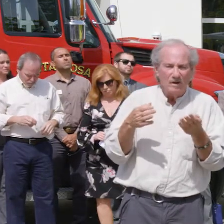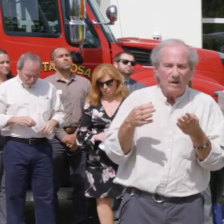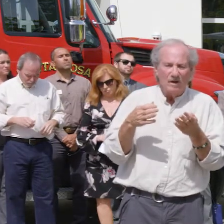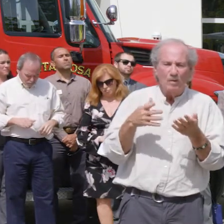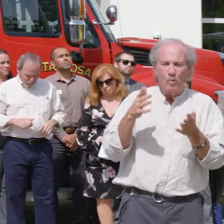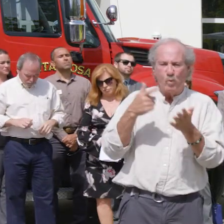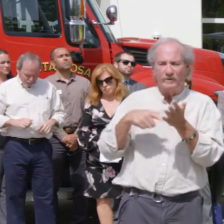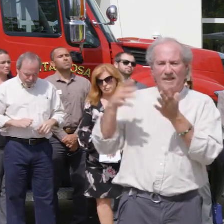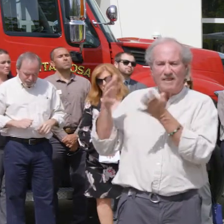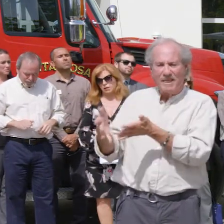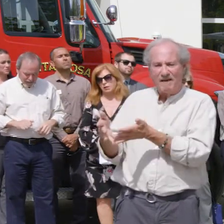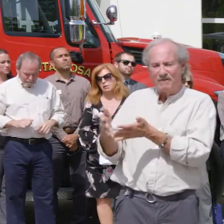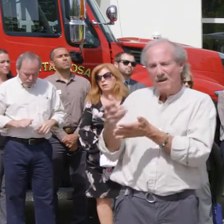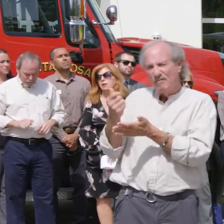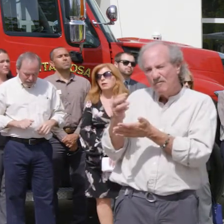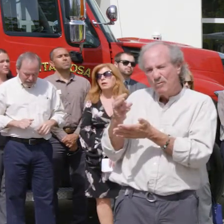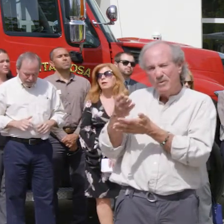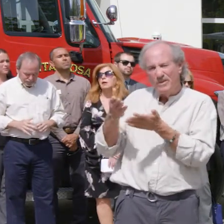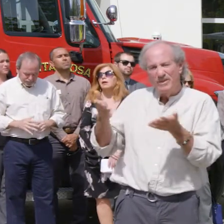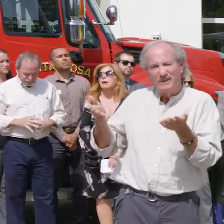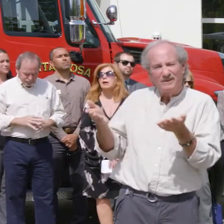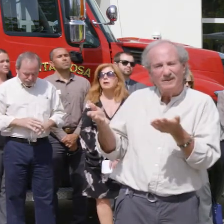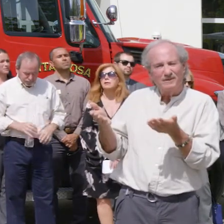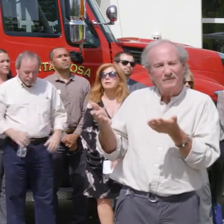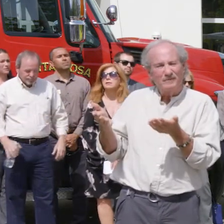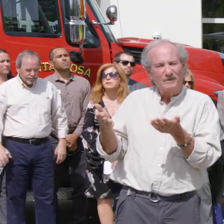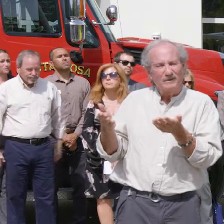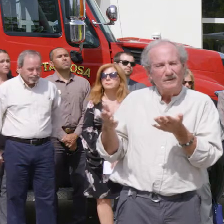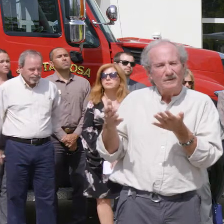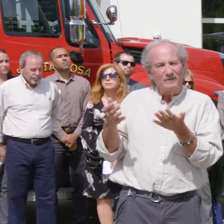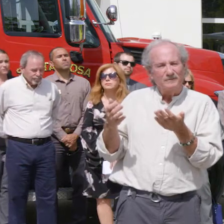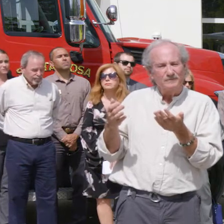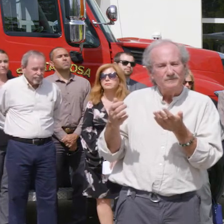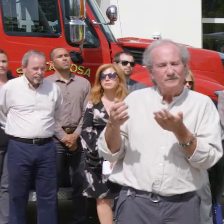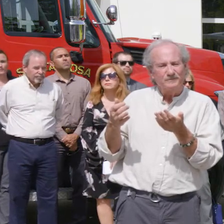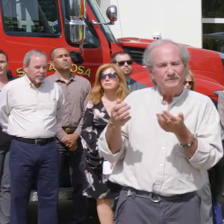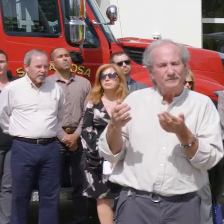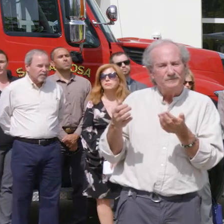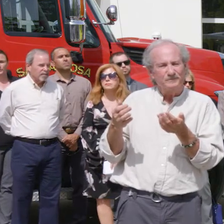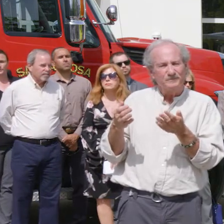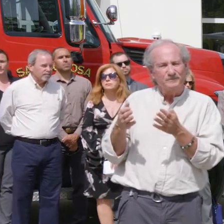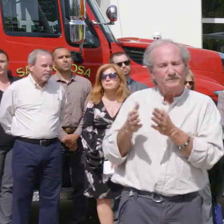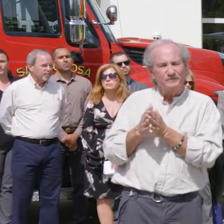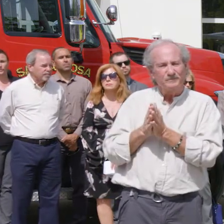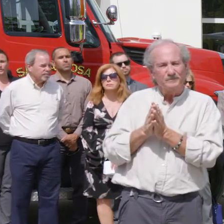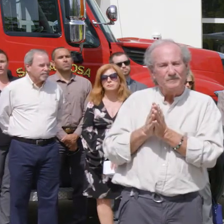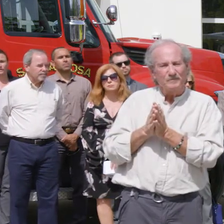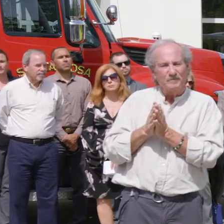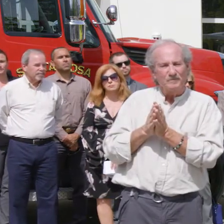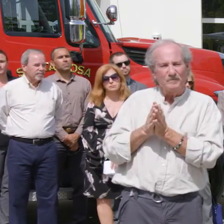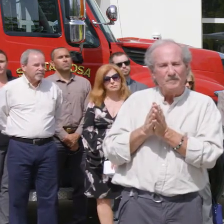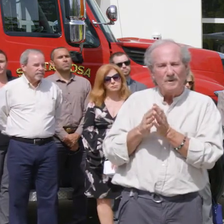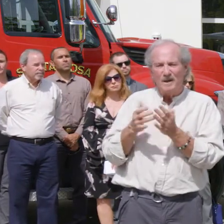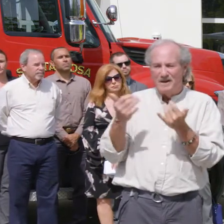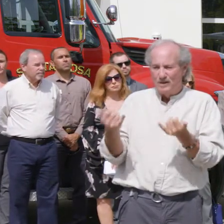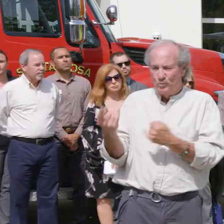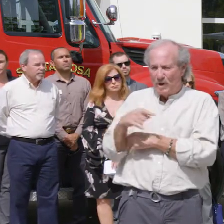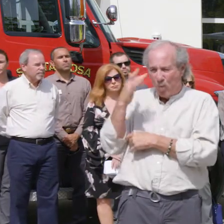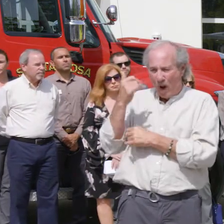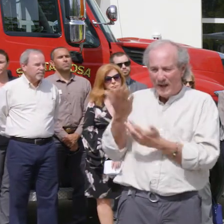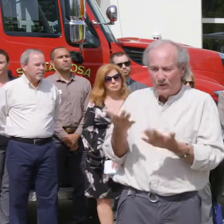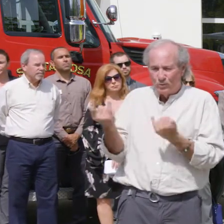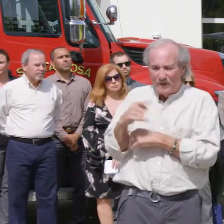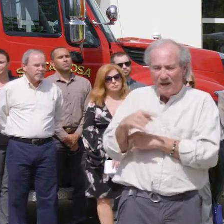remaining a few items that that still remain. So really it was more of giving you a